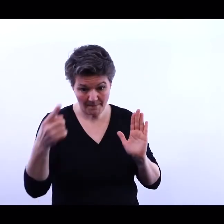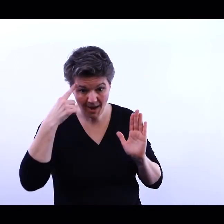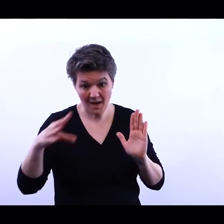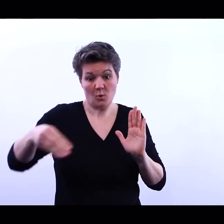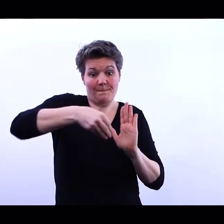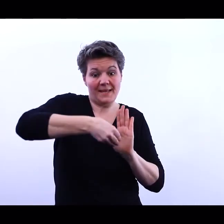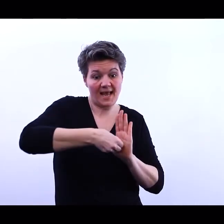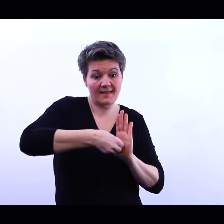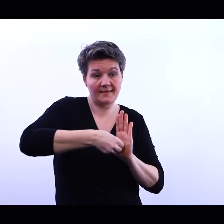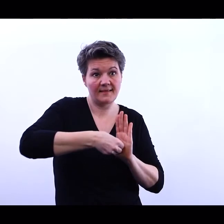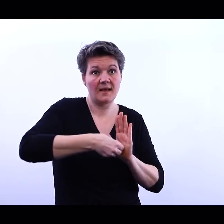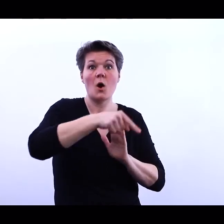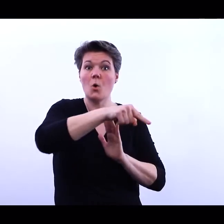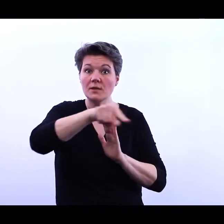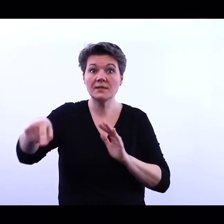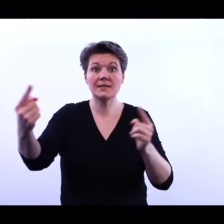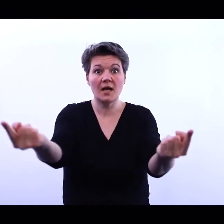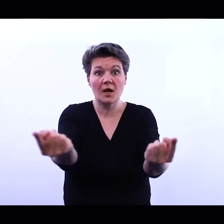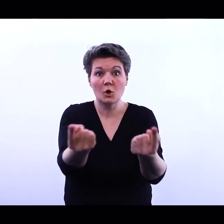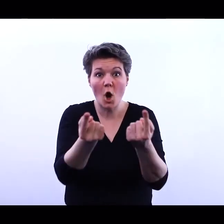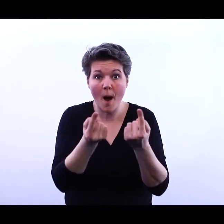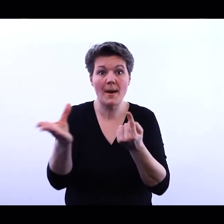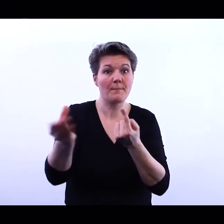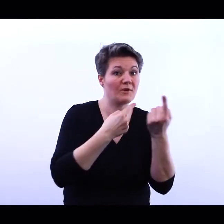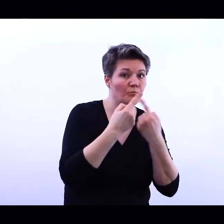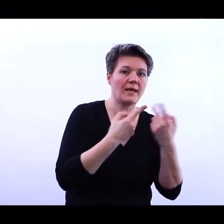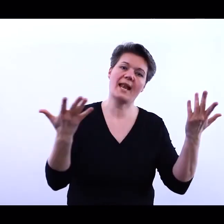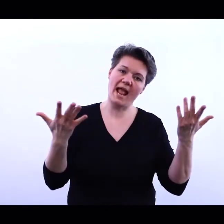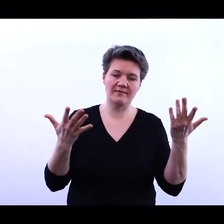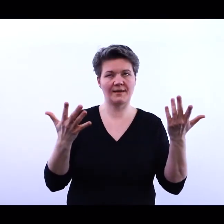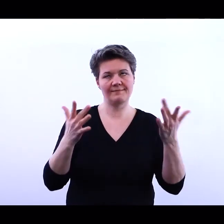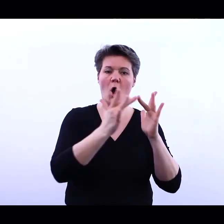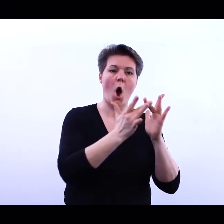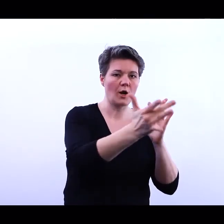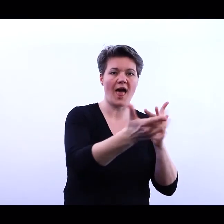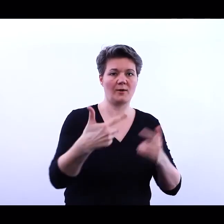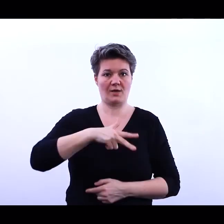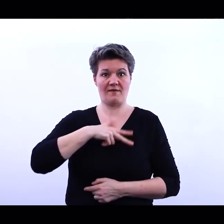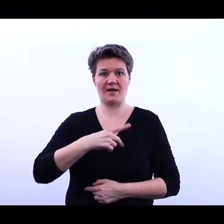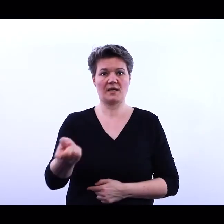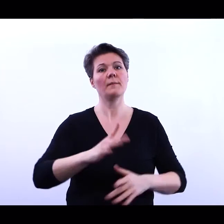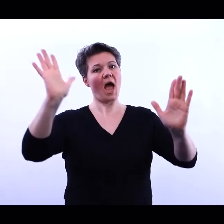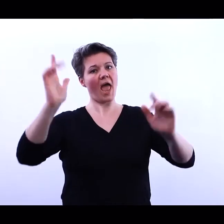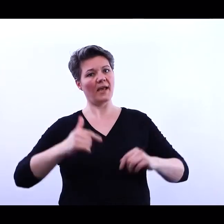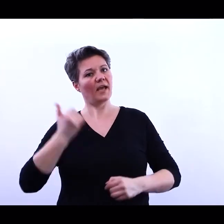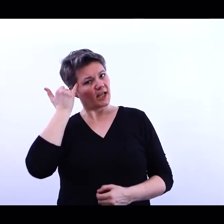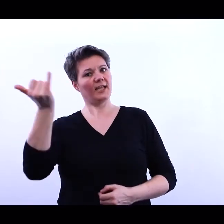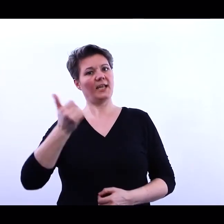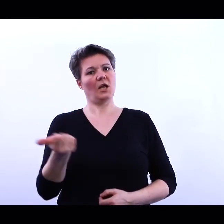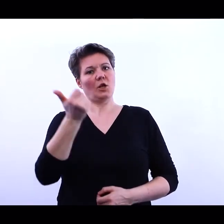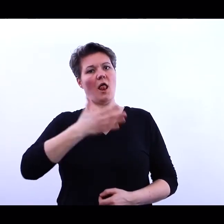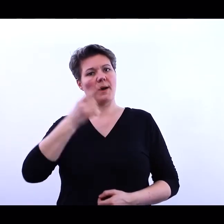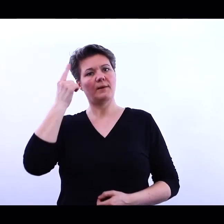the community starts showing up, whether it's at the virtual door or the real door, and saying, hey, I thought we got to be included